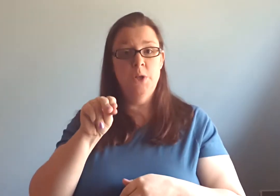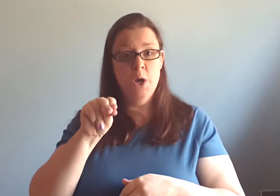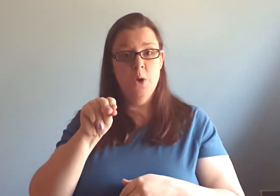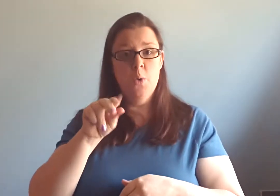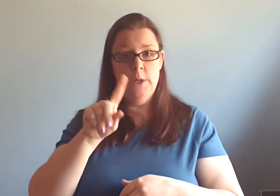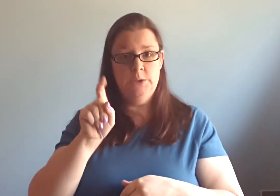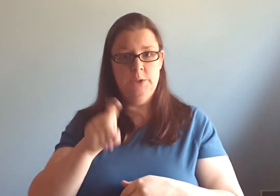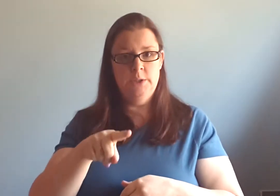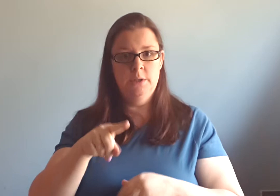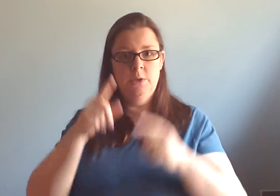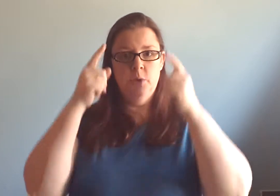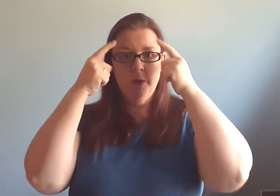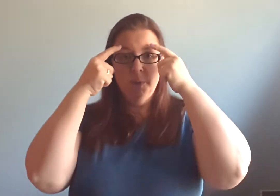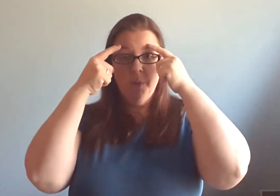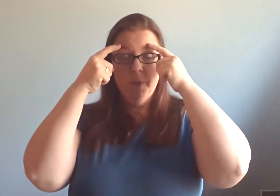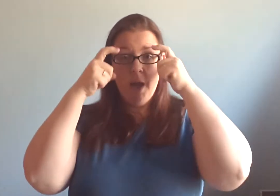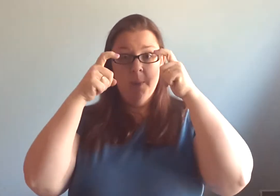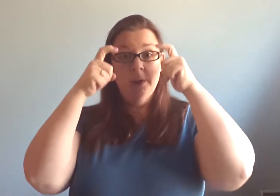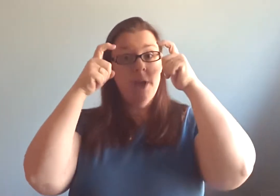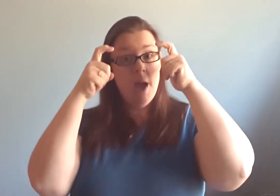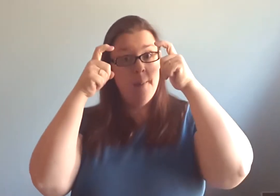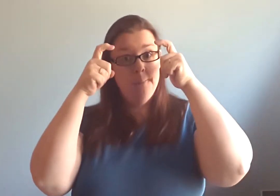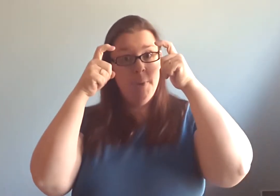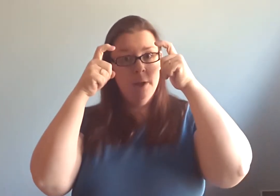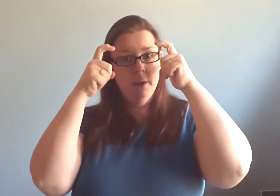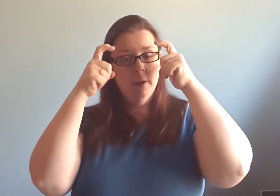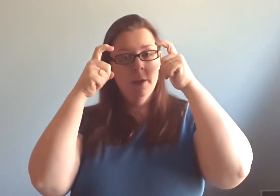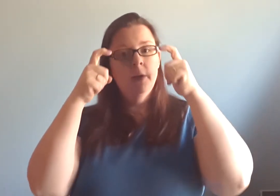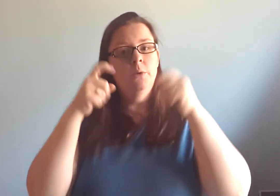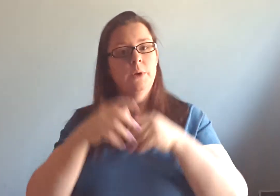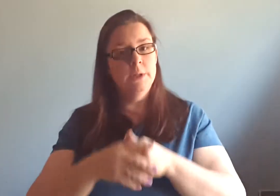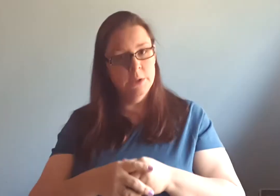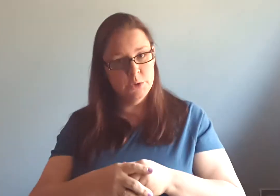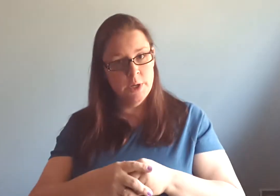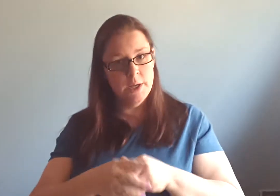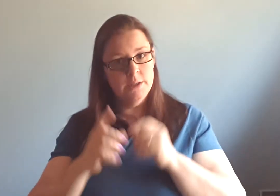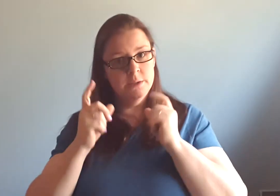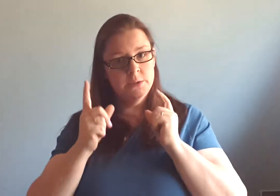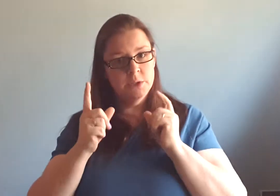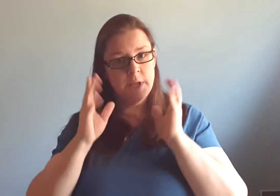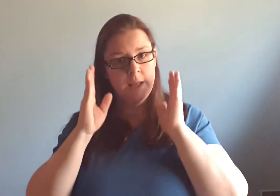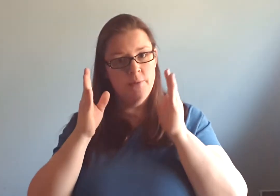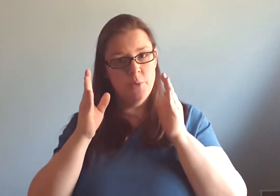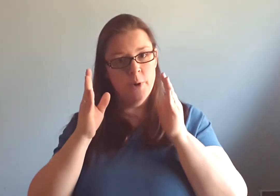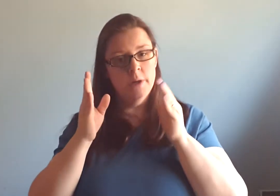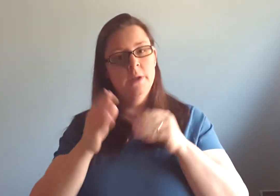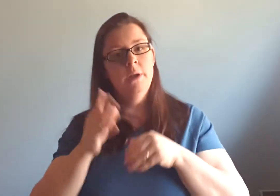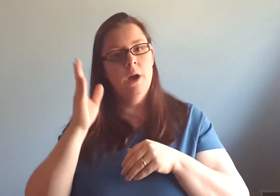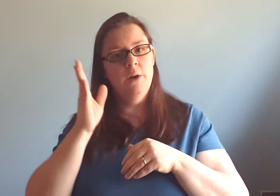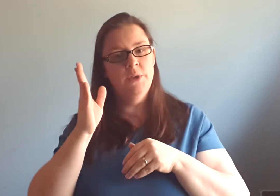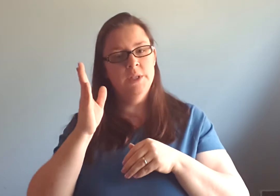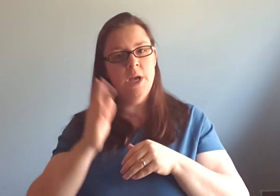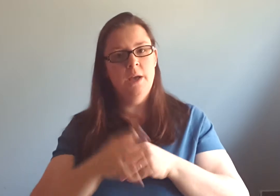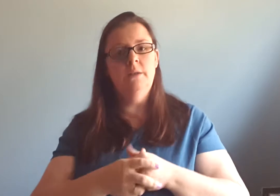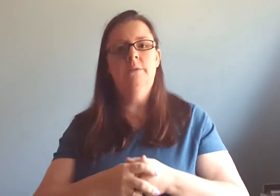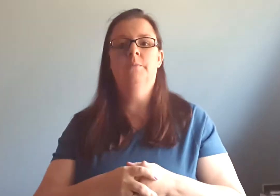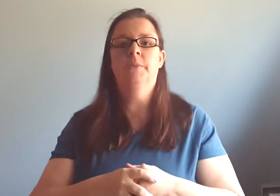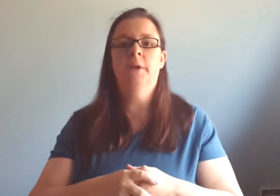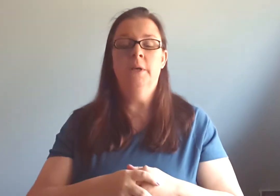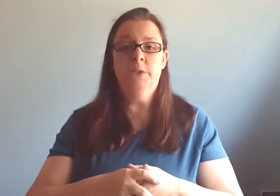yes/no question, you're going to move your eyebrows up. You're going to tilt your head just slightly forward, off to the side. So